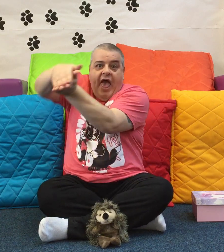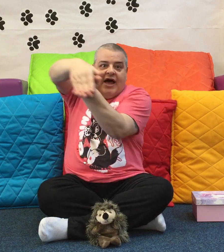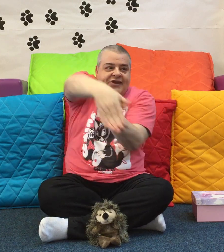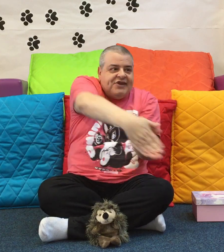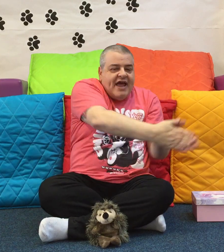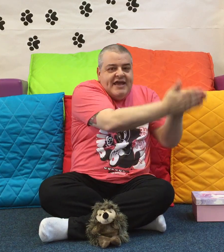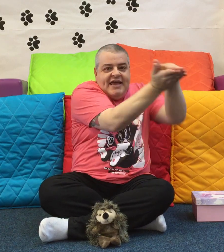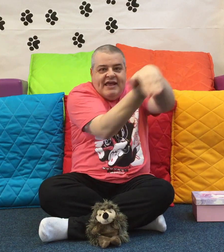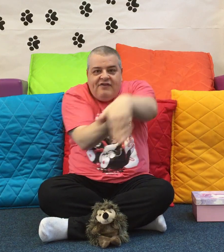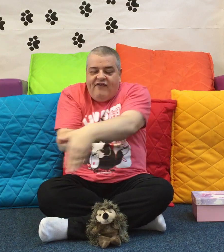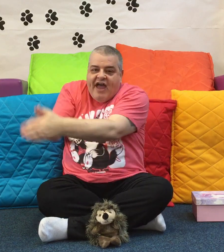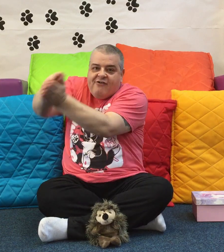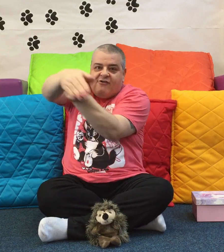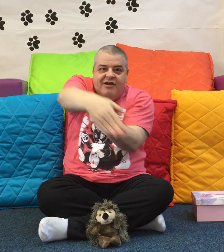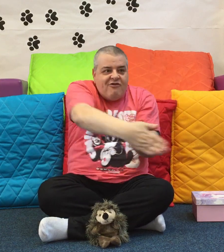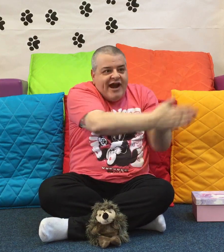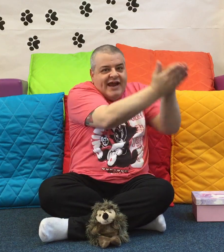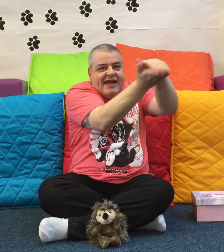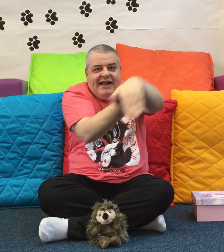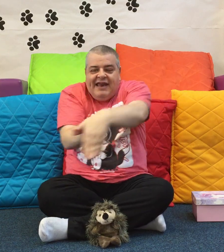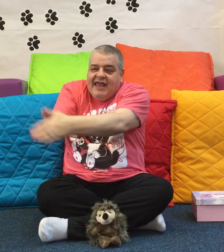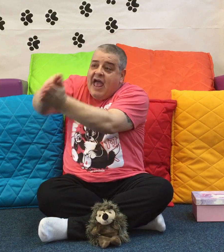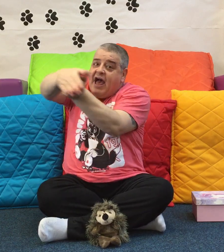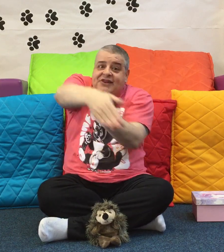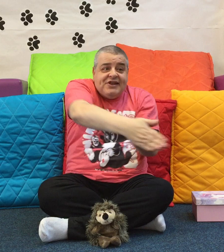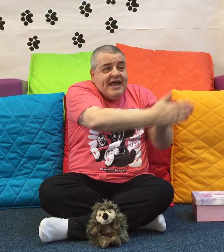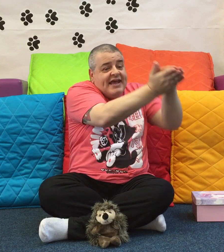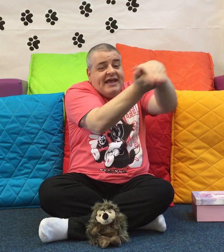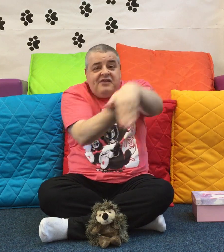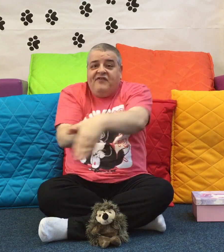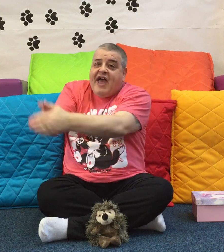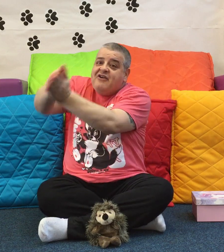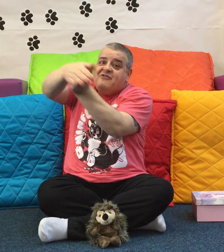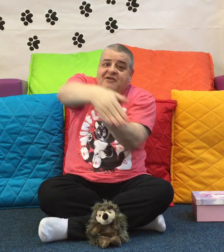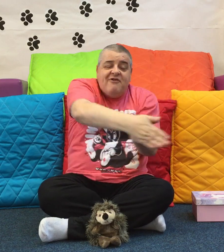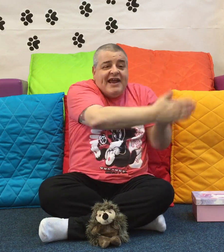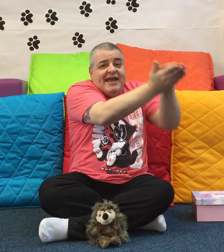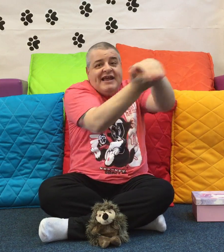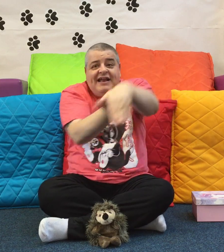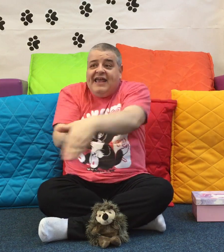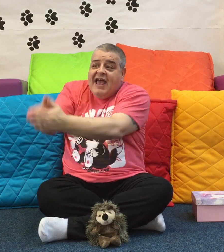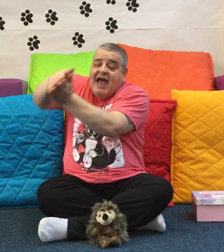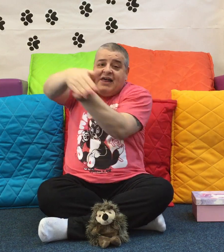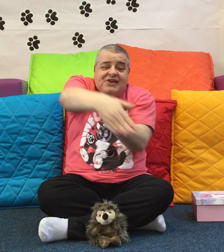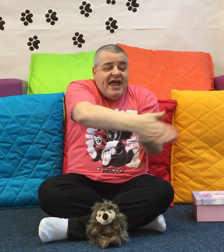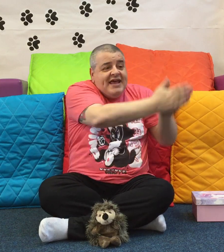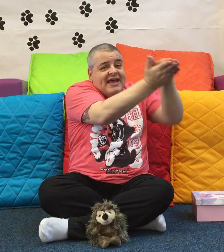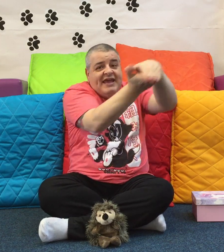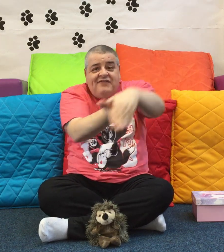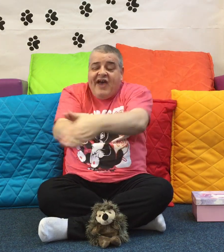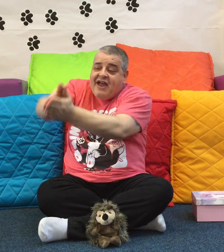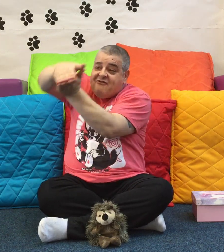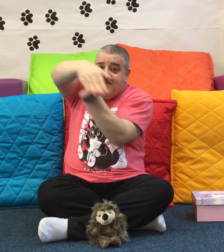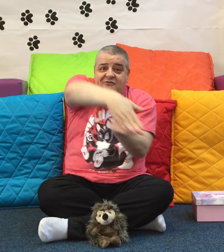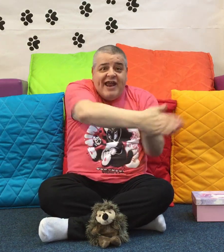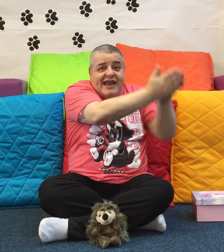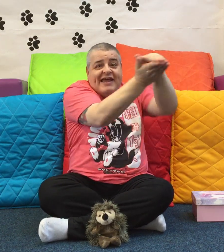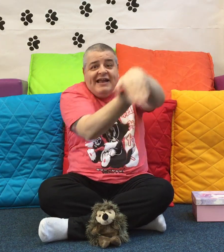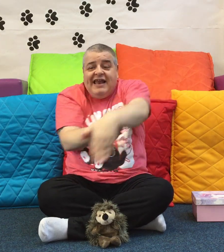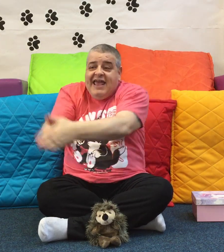A snake is very wriggly. A snake is very wriggly. A snake is very wriggly.